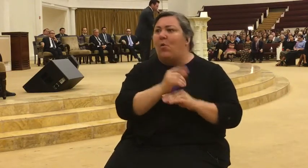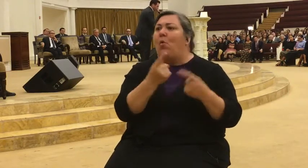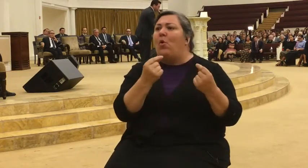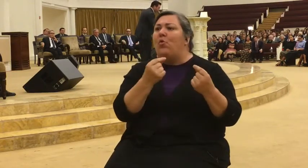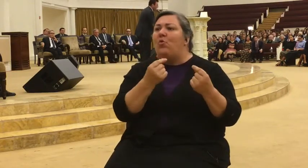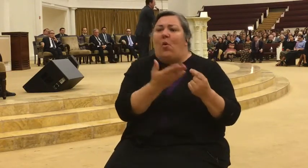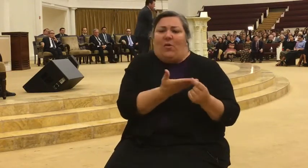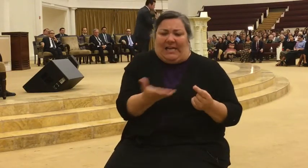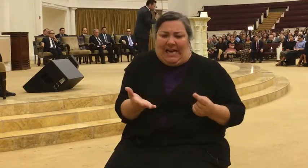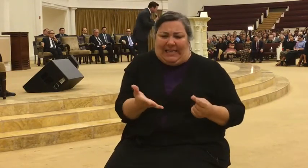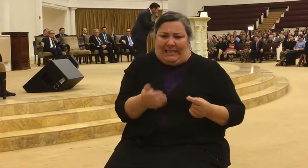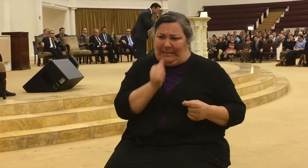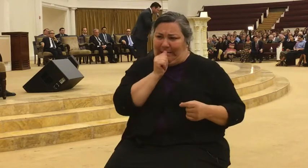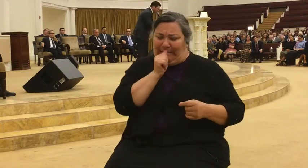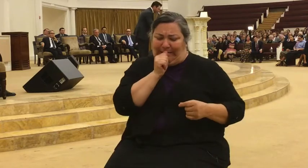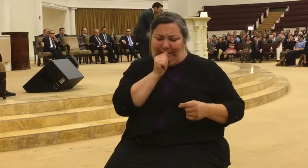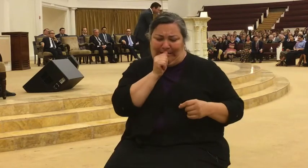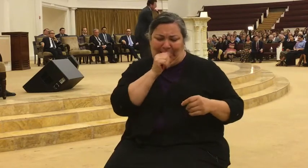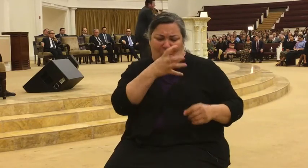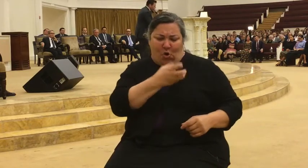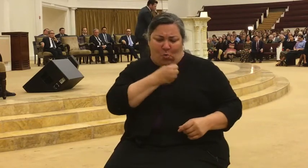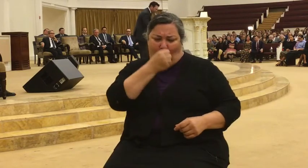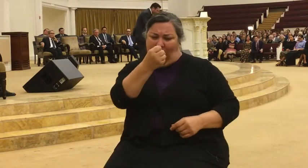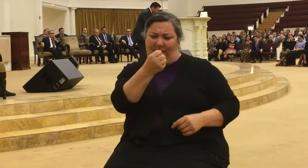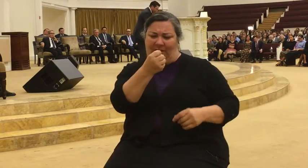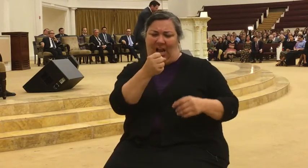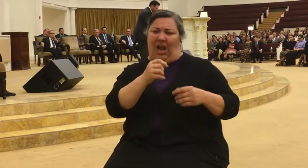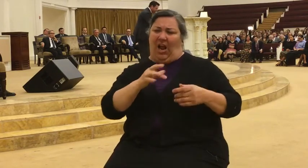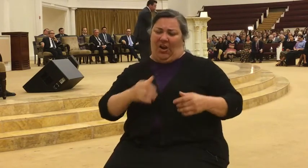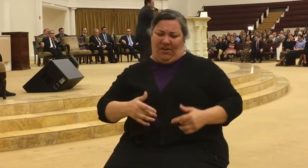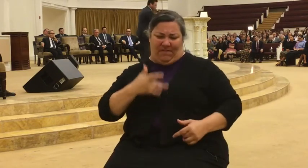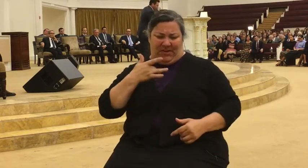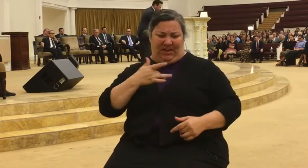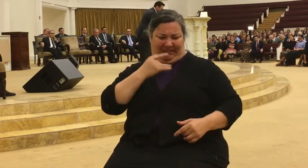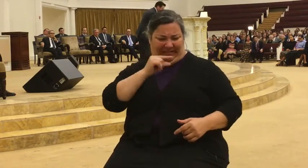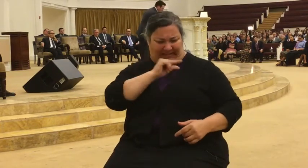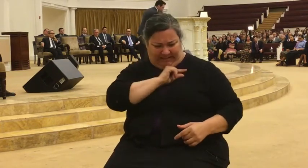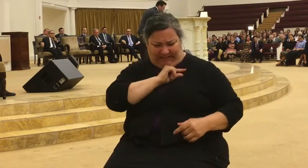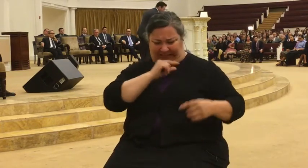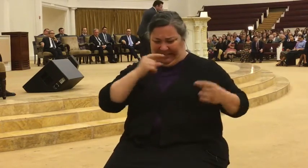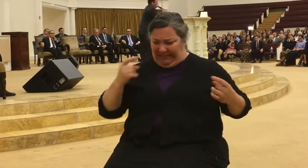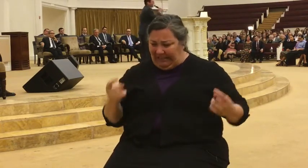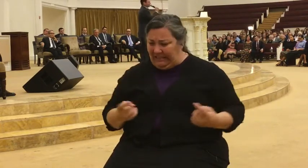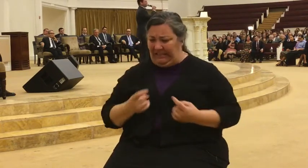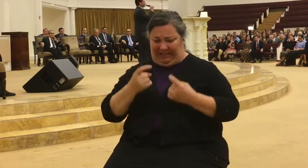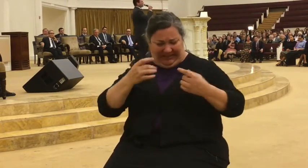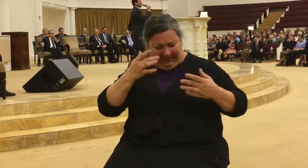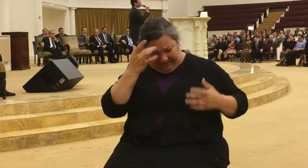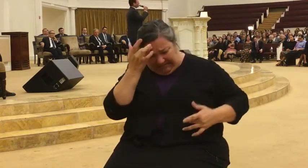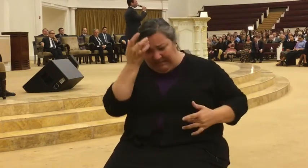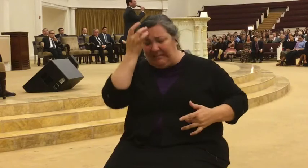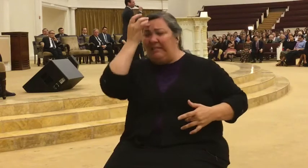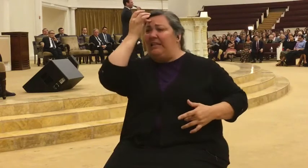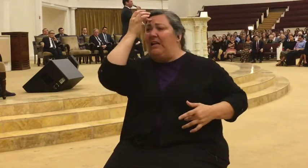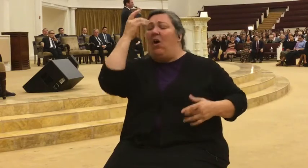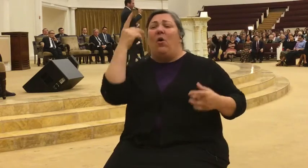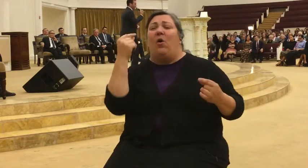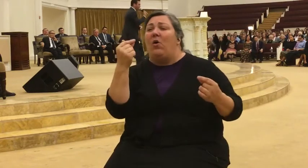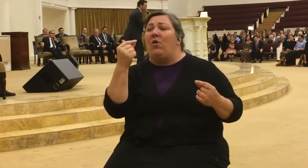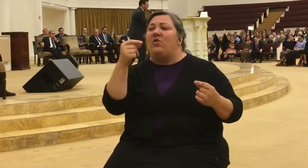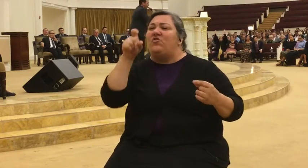unbury those things and you relive the guilt, you relive the sin, you relive the past. Instead, you've got to do like